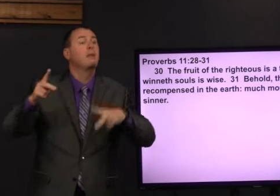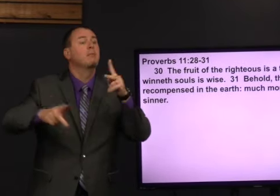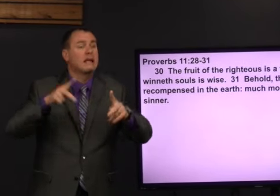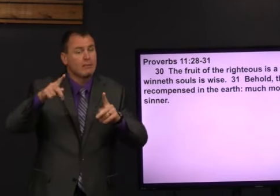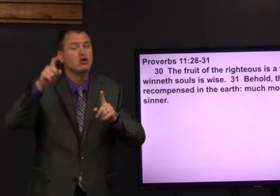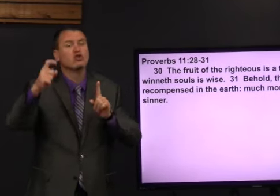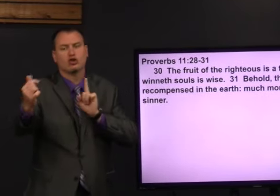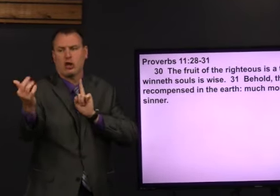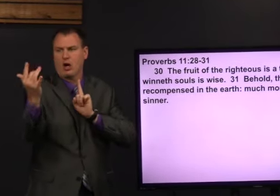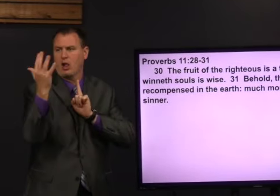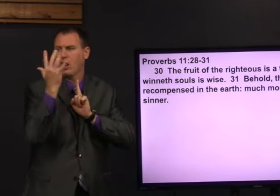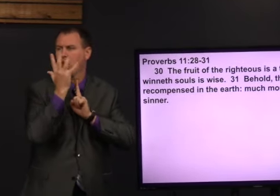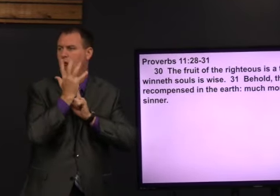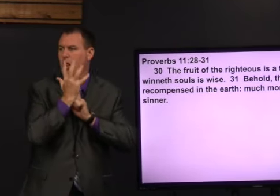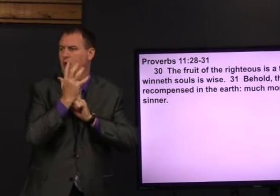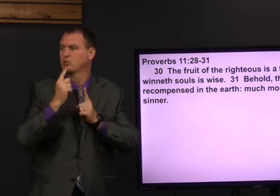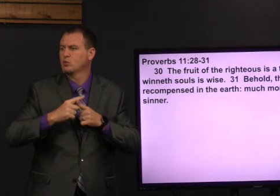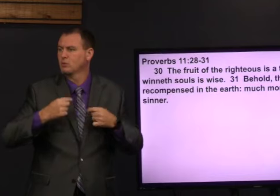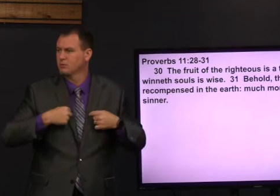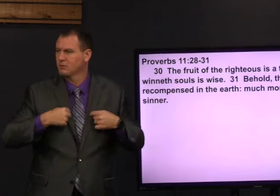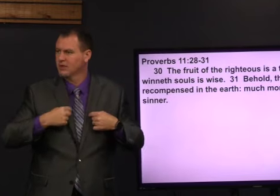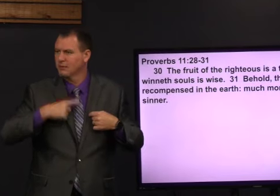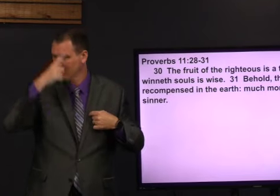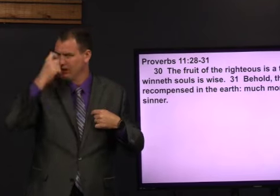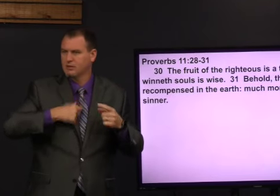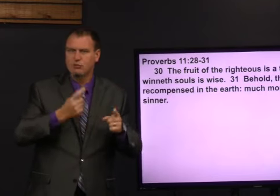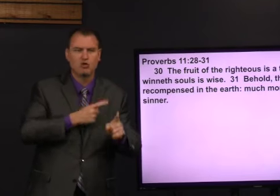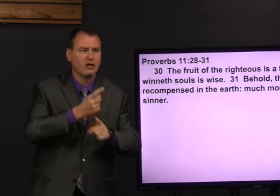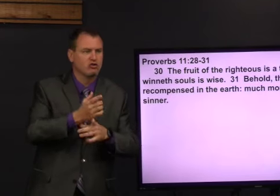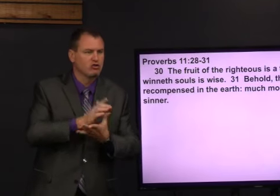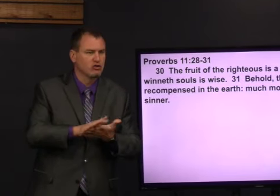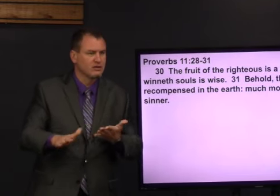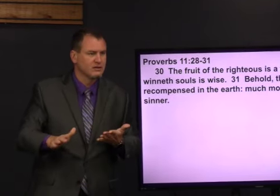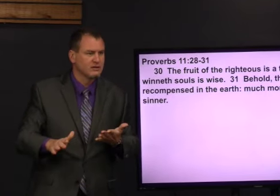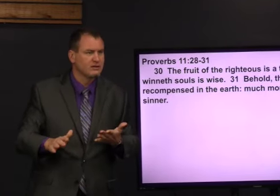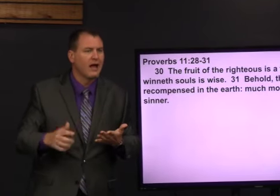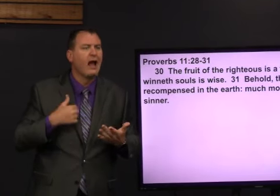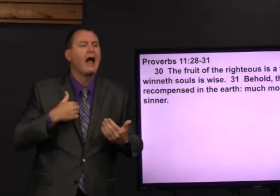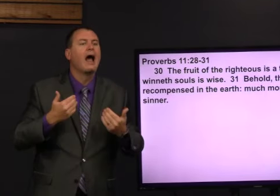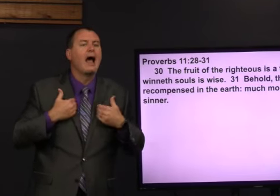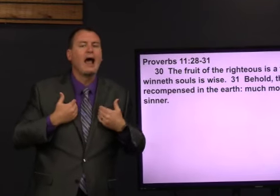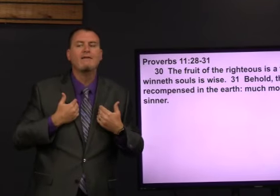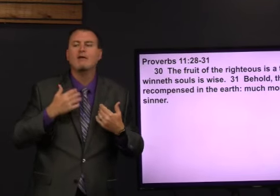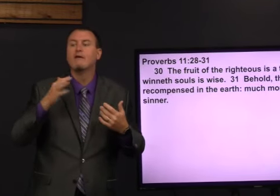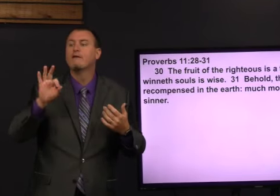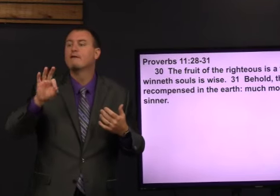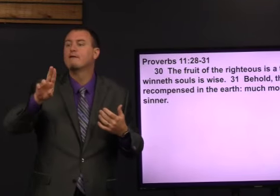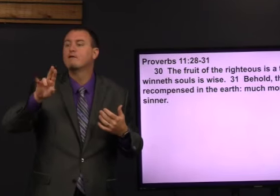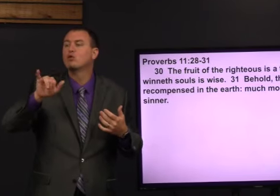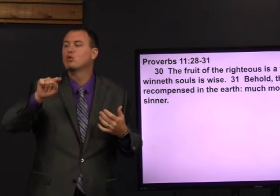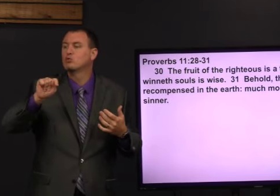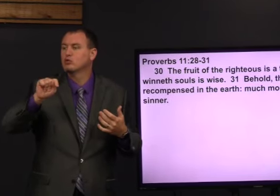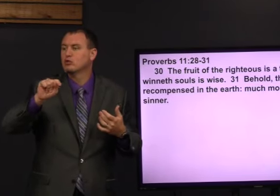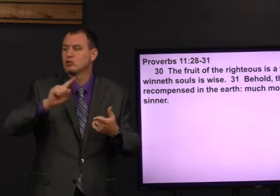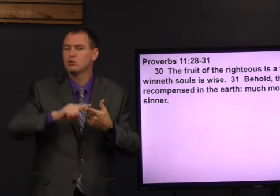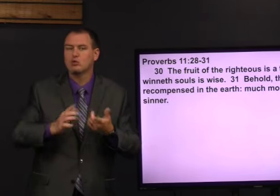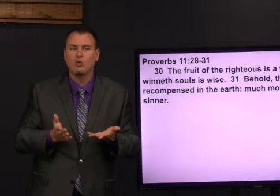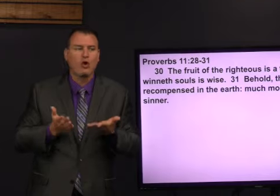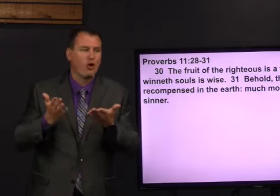me. People should be flocking to me because I'm righteous and I have fruit